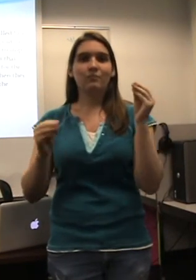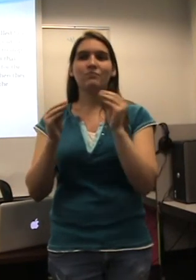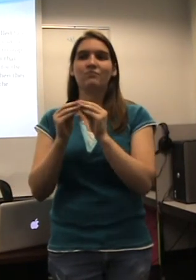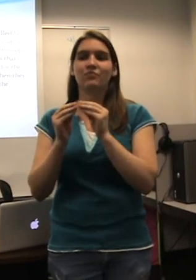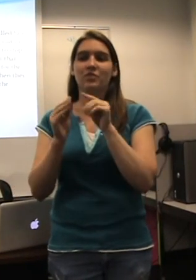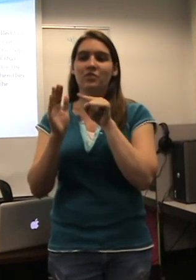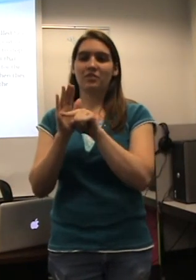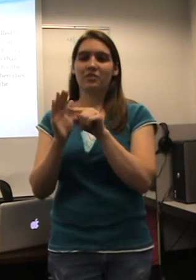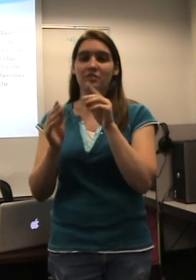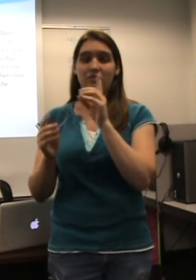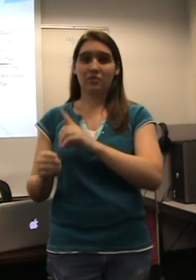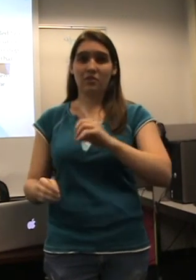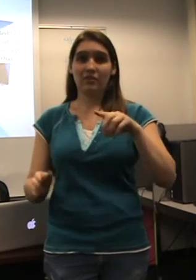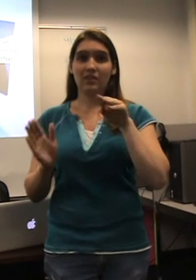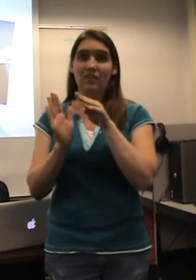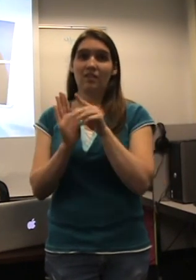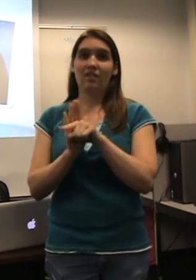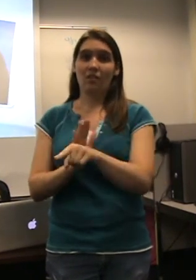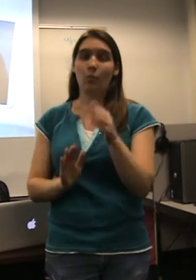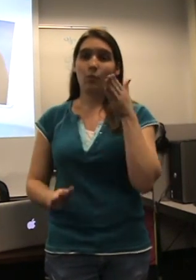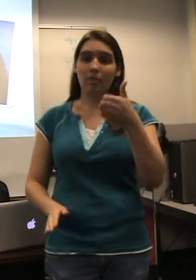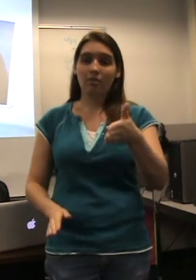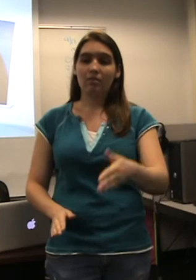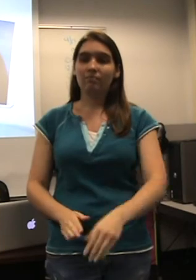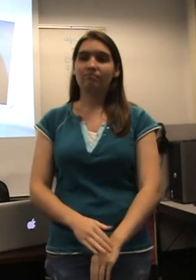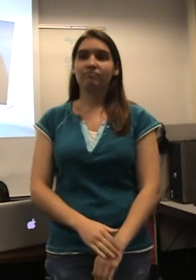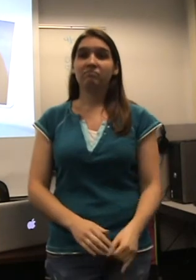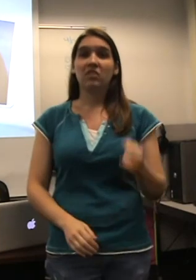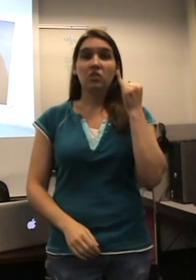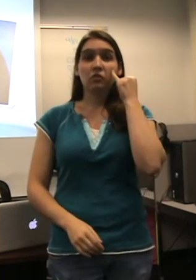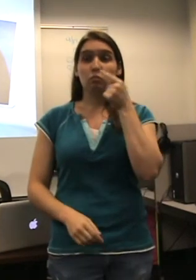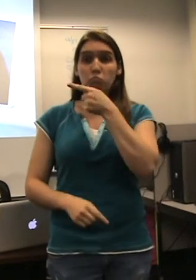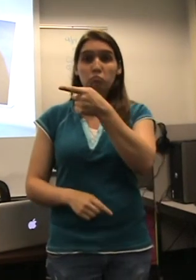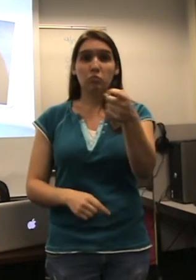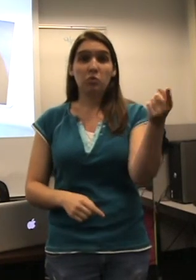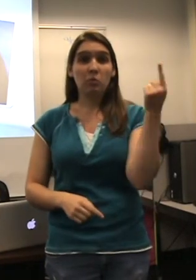So if you do think this is a negative thing, you can go to